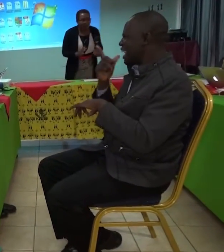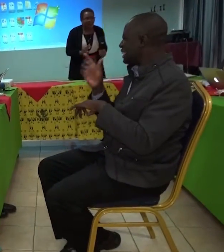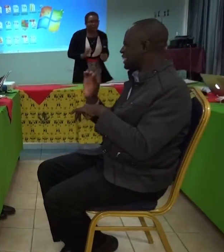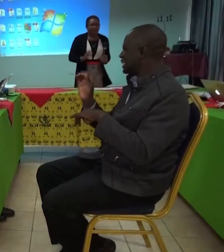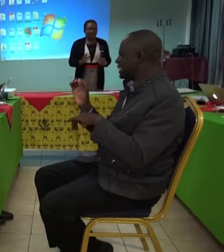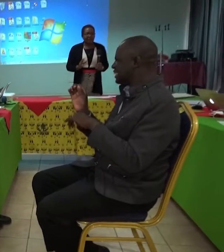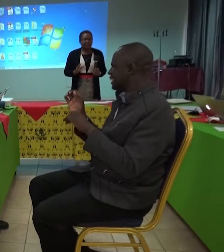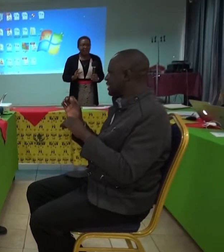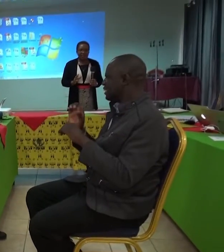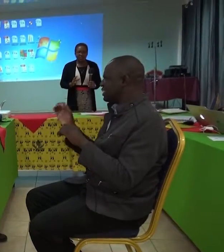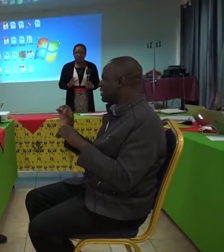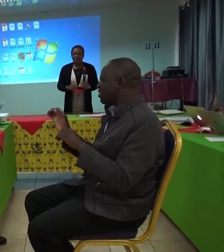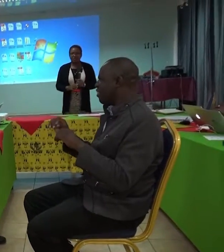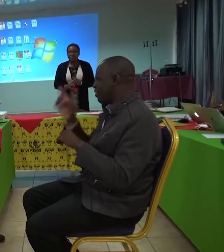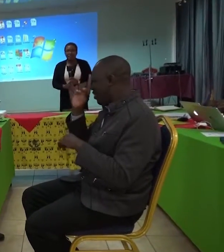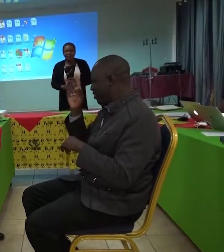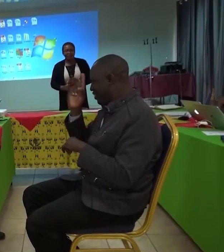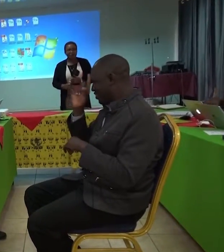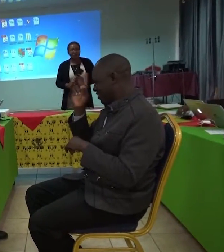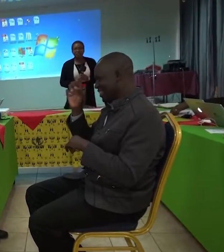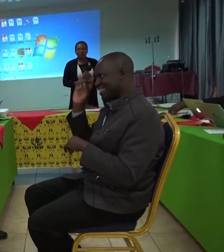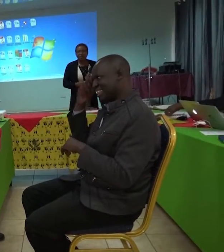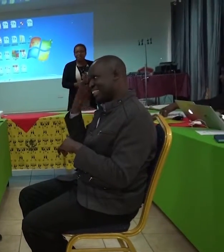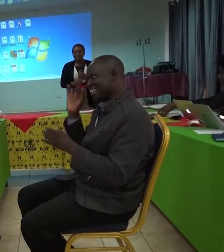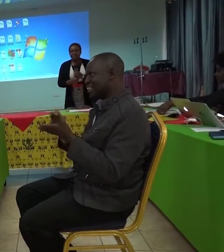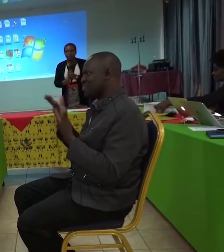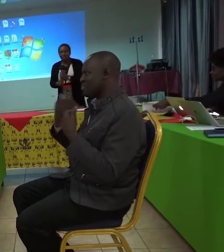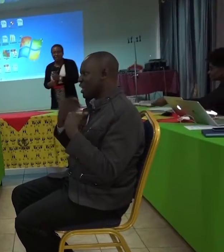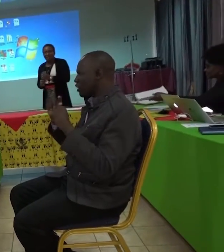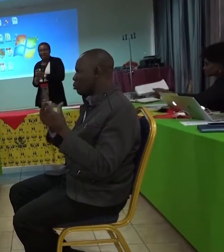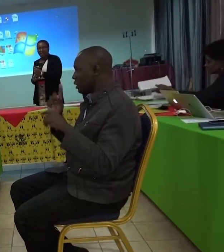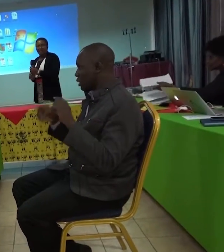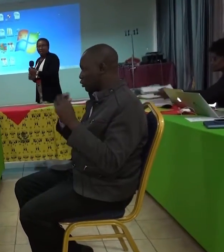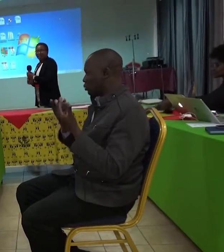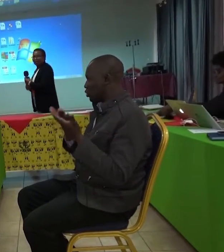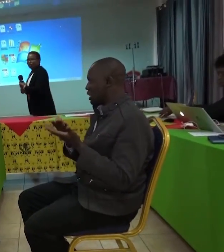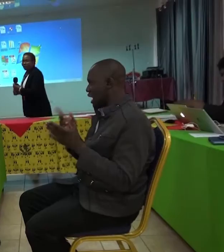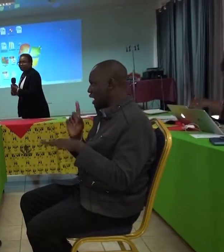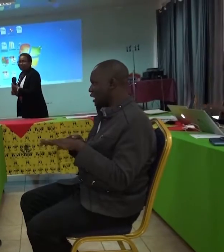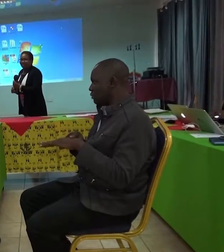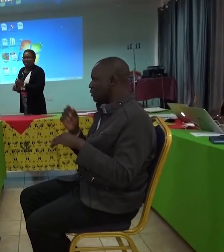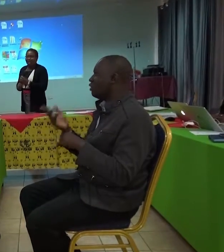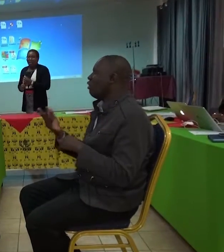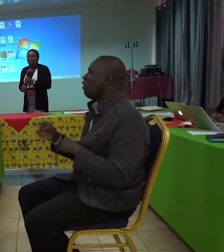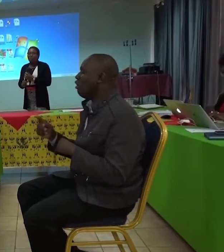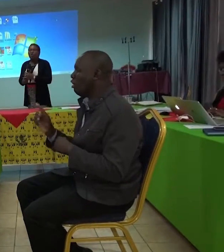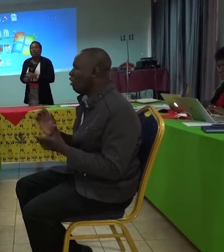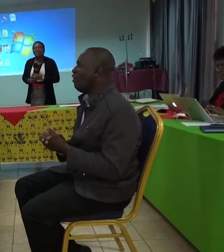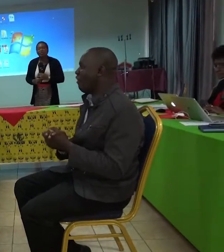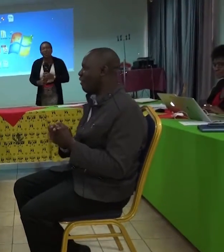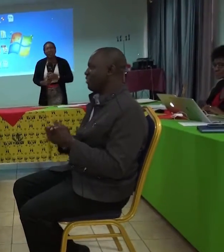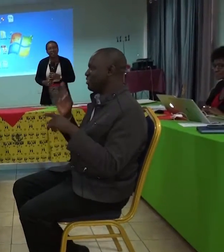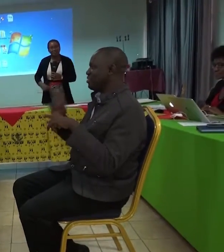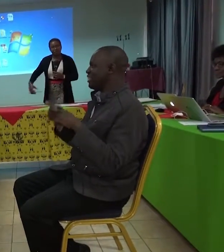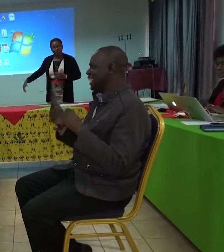them? Organizations. So which organization that you can present? I'm